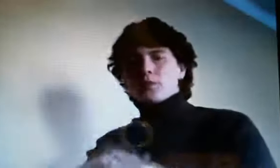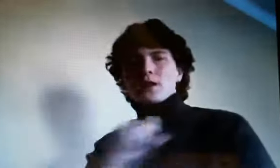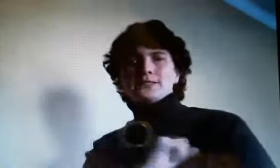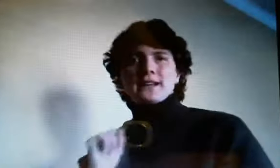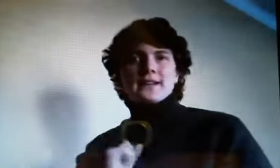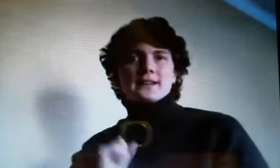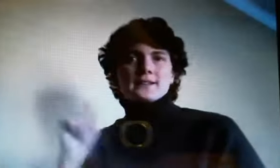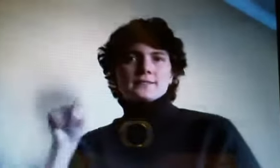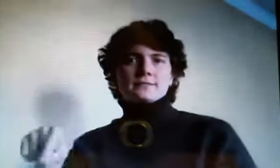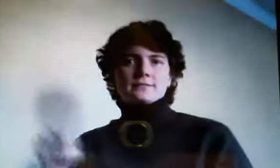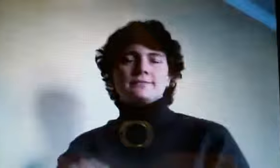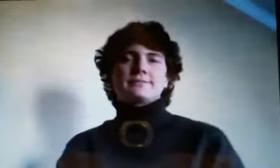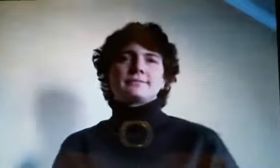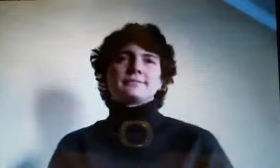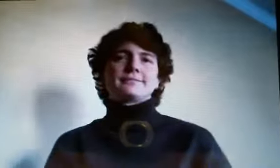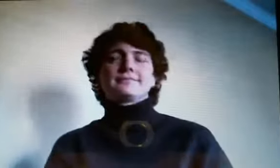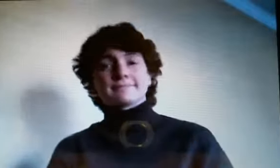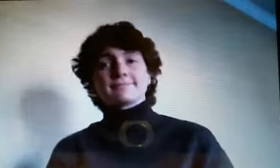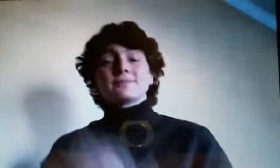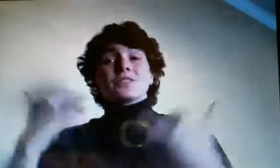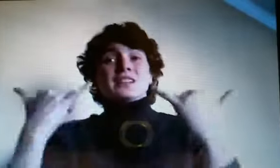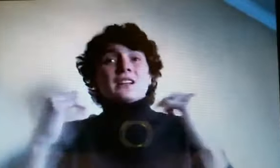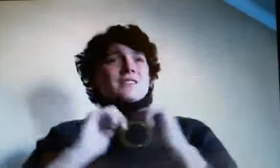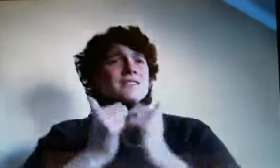the House so that we can focus on the Senate.